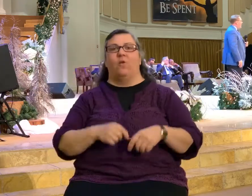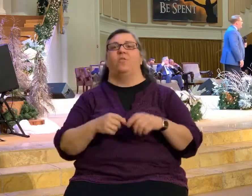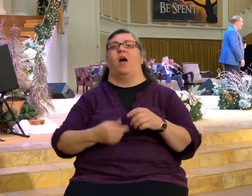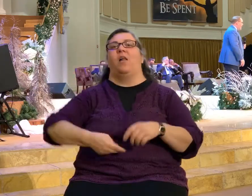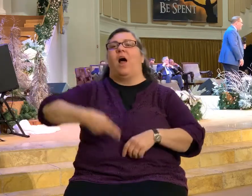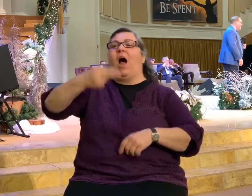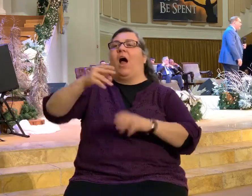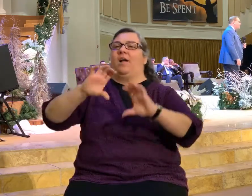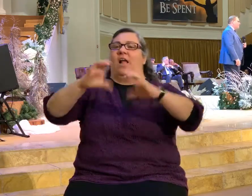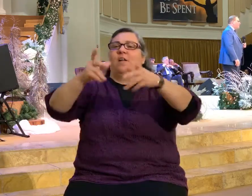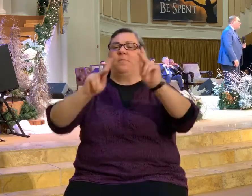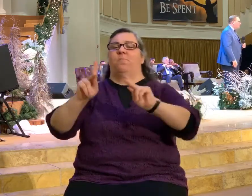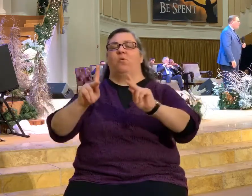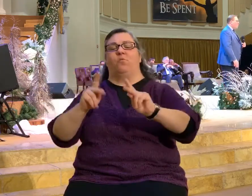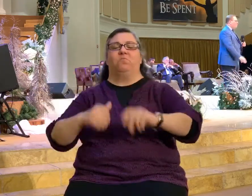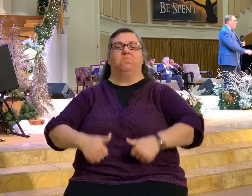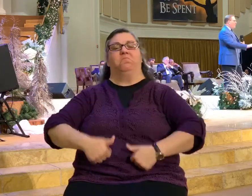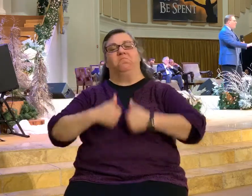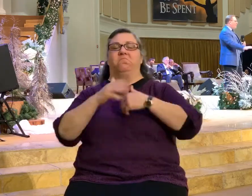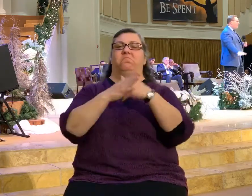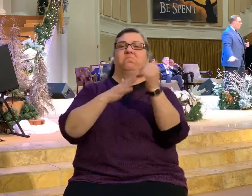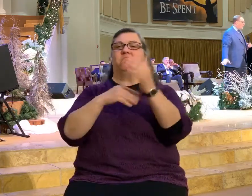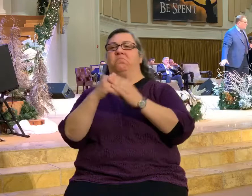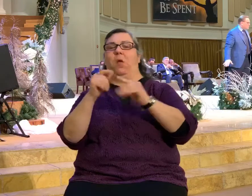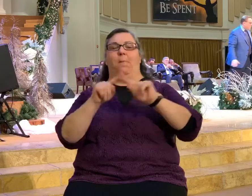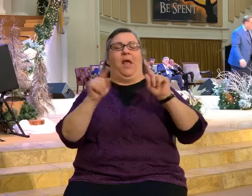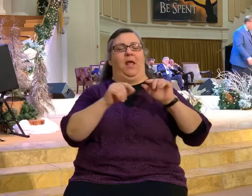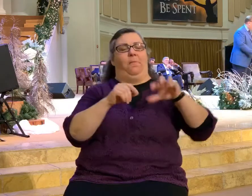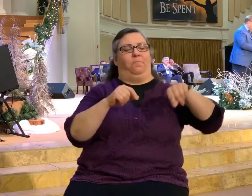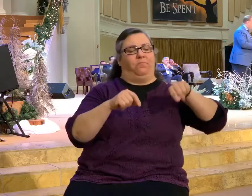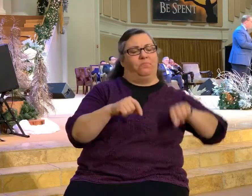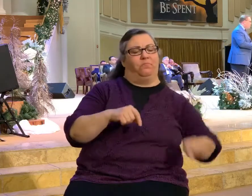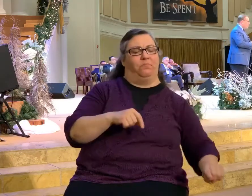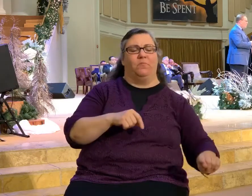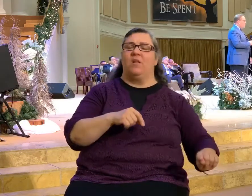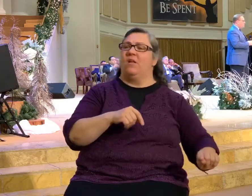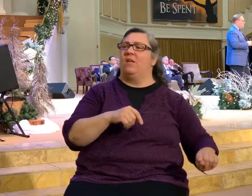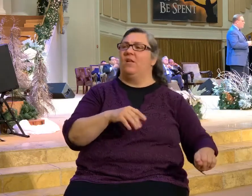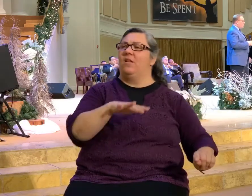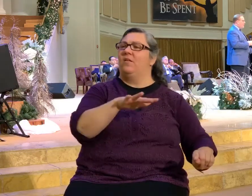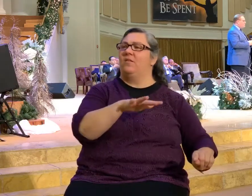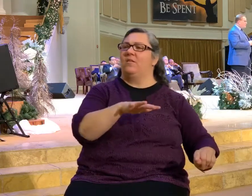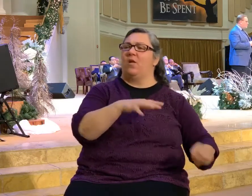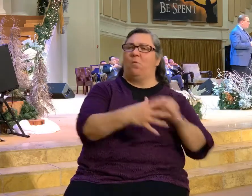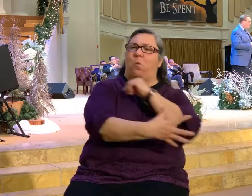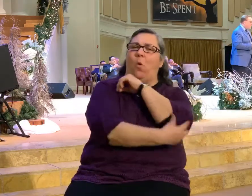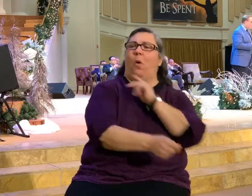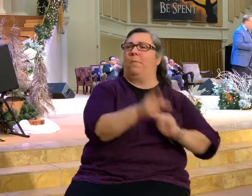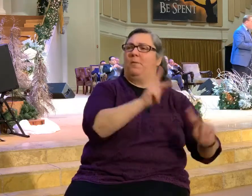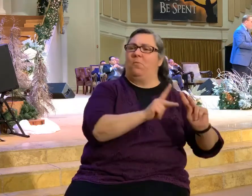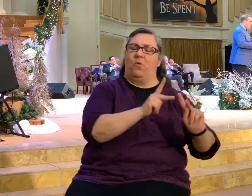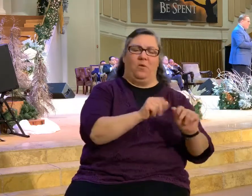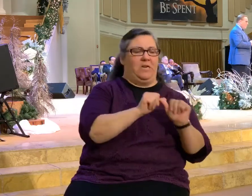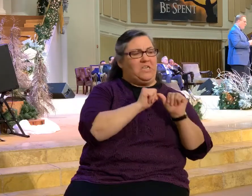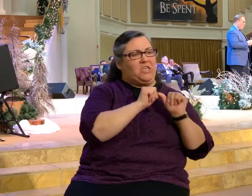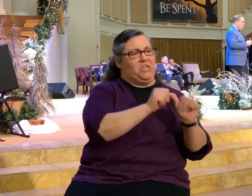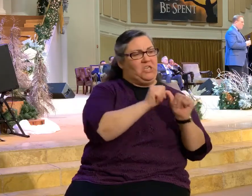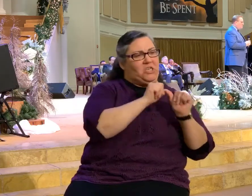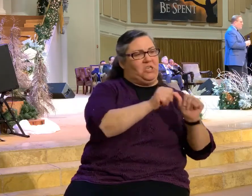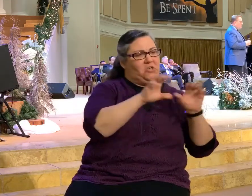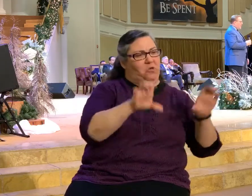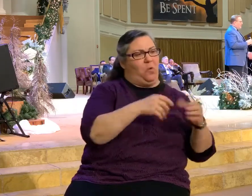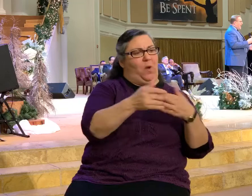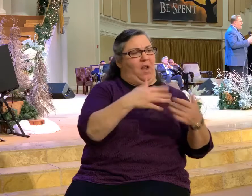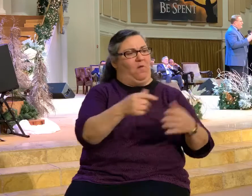on Palatine and Capitol Hill, where below in the lower swampy areas were those that were kept to do the bidding of the